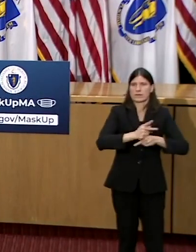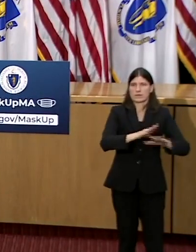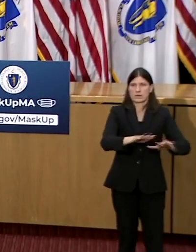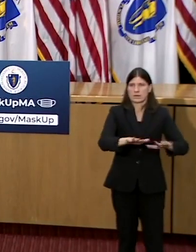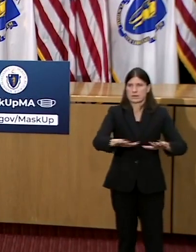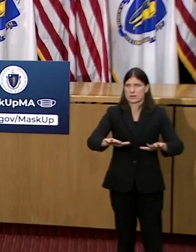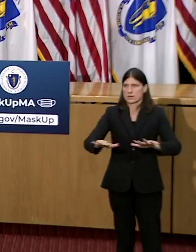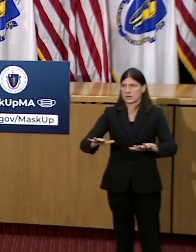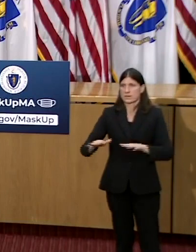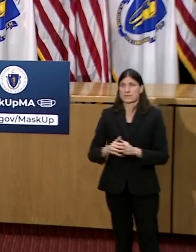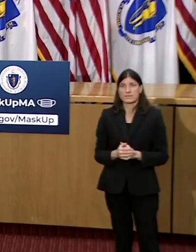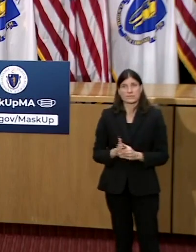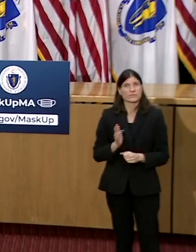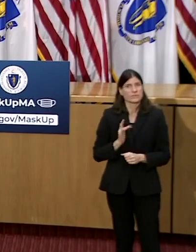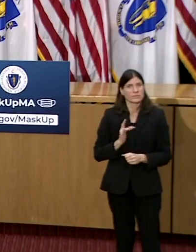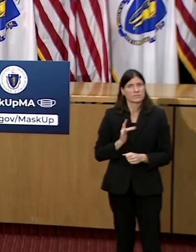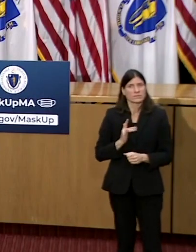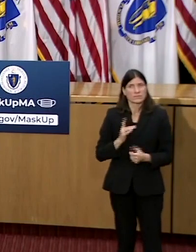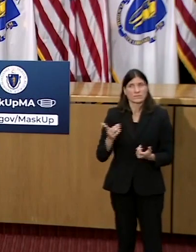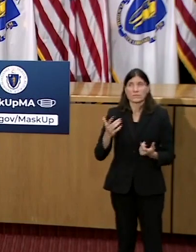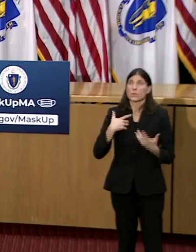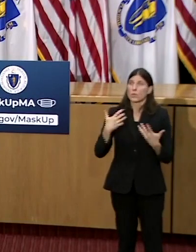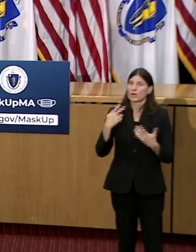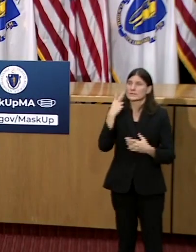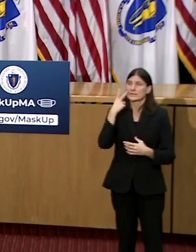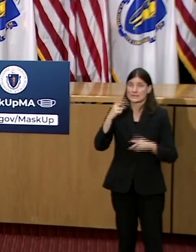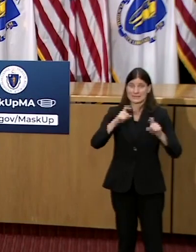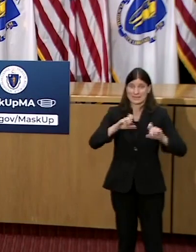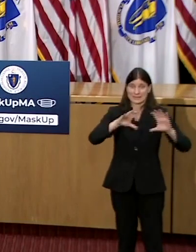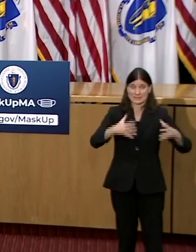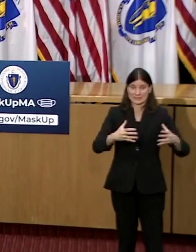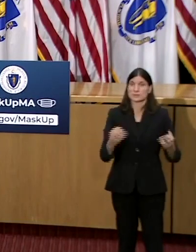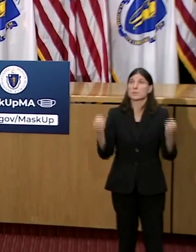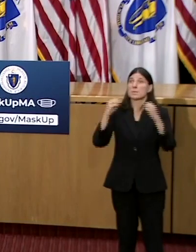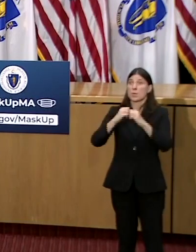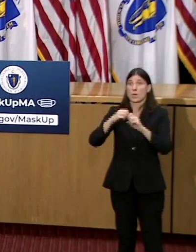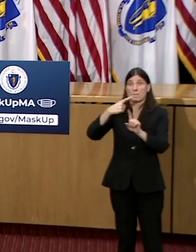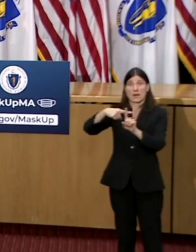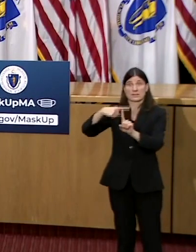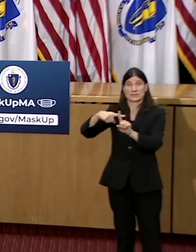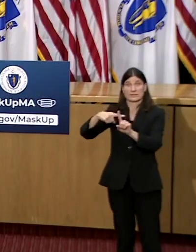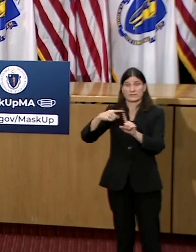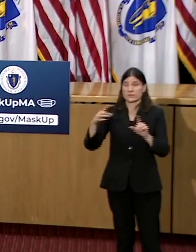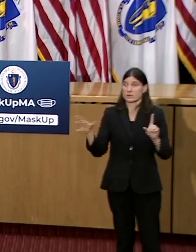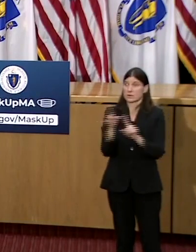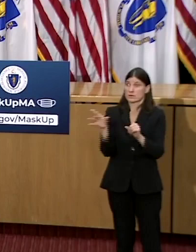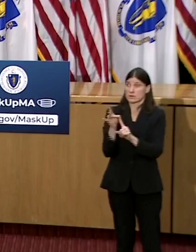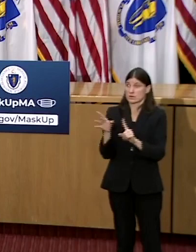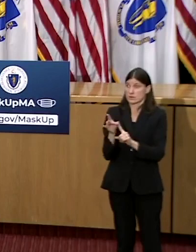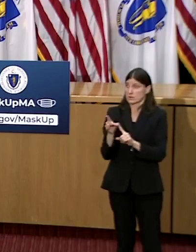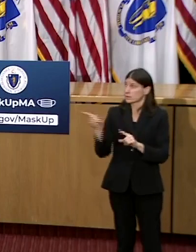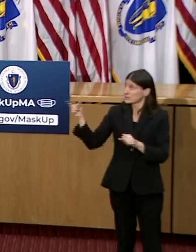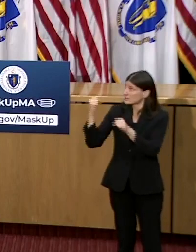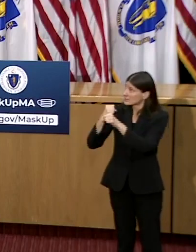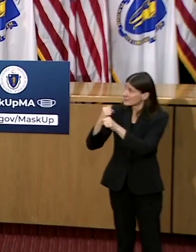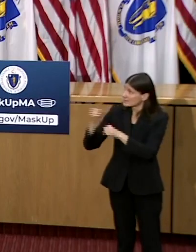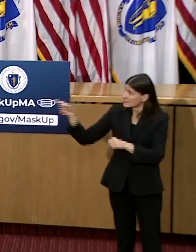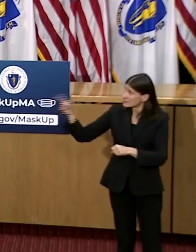World Health Organization standards, you go above 4% or you go above 5%, and you hit that number, you're going to